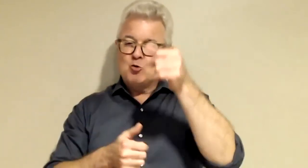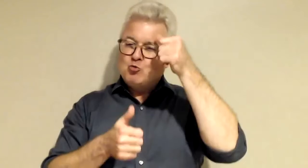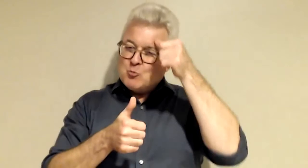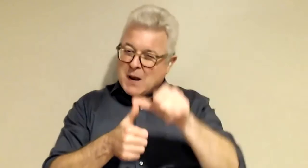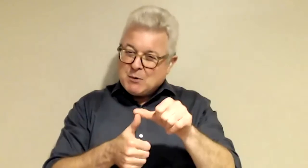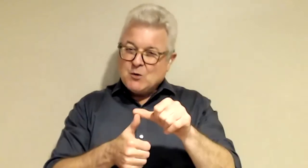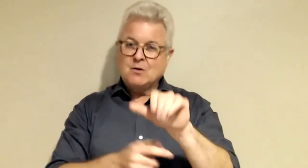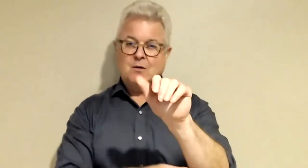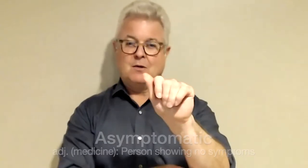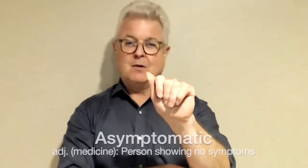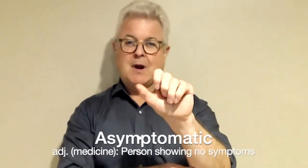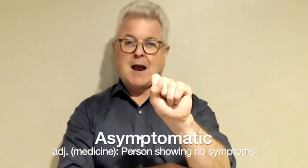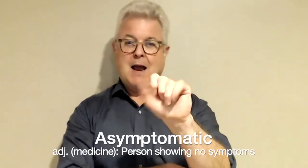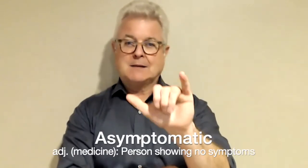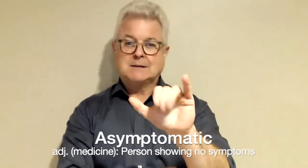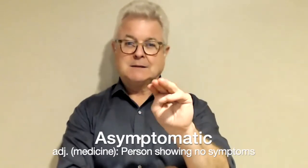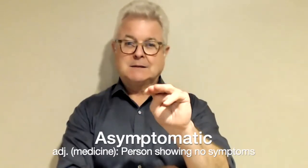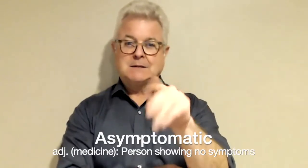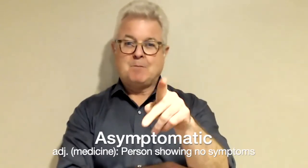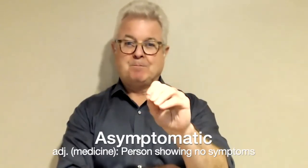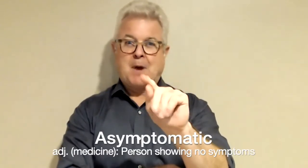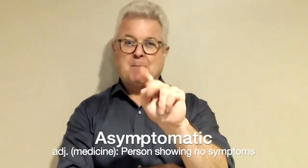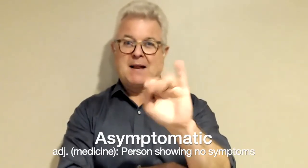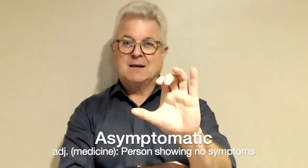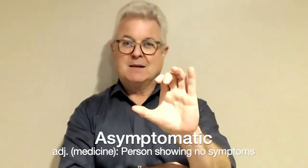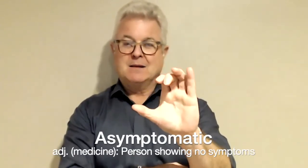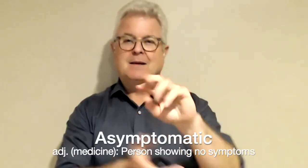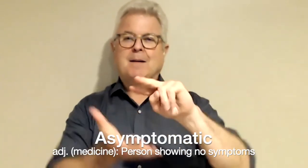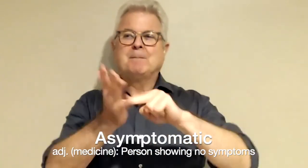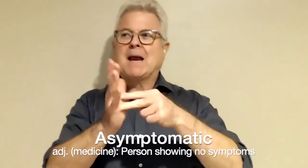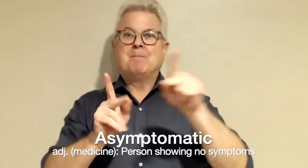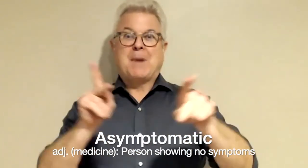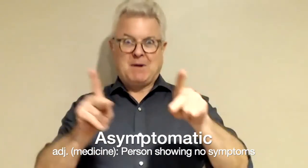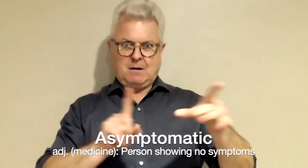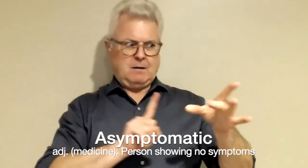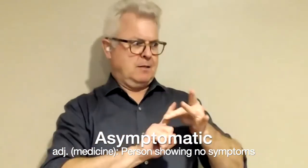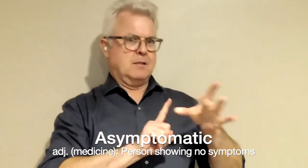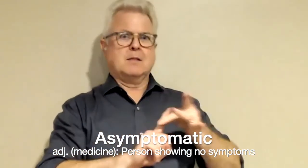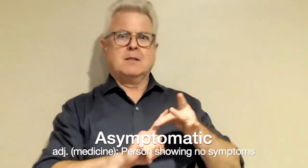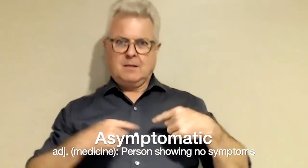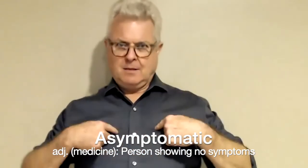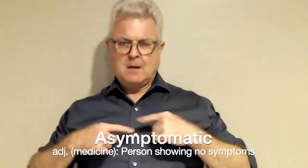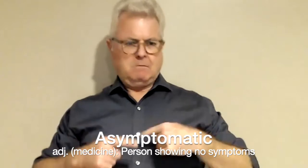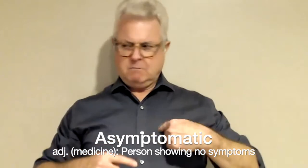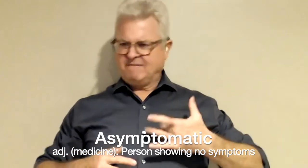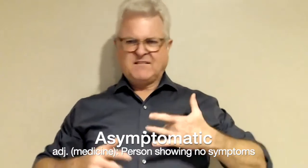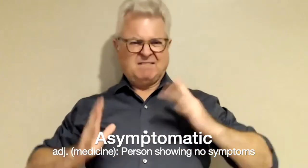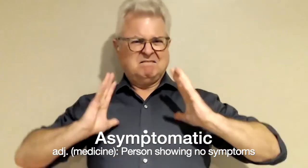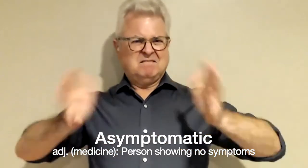as well, because of the fact, remember, there are people who are asymptomatic, meaning that people, don't have the